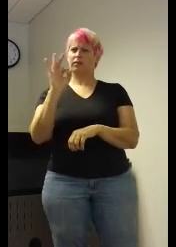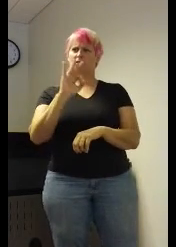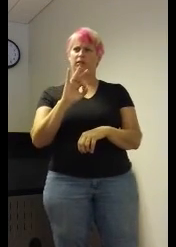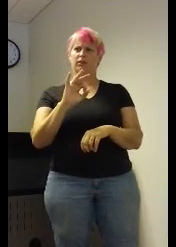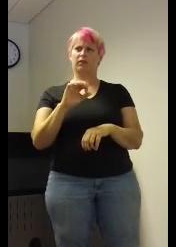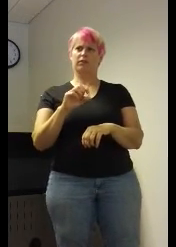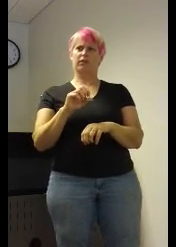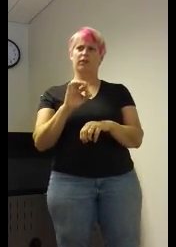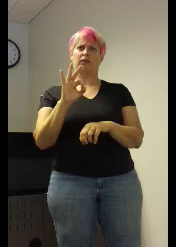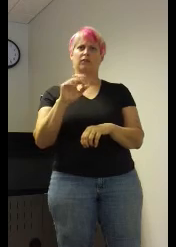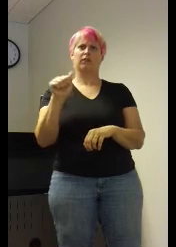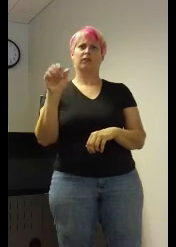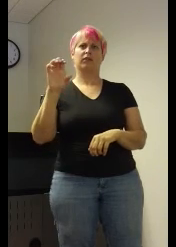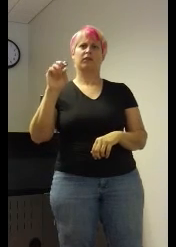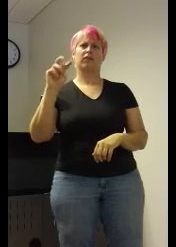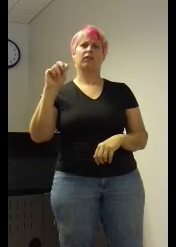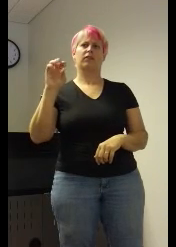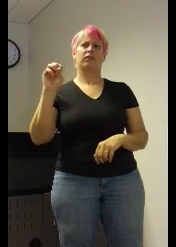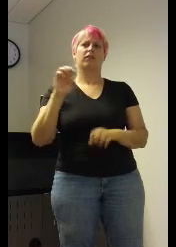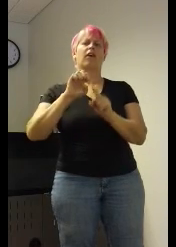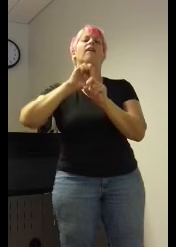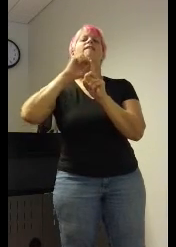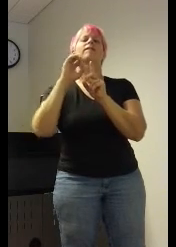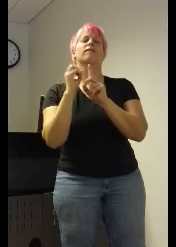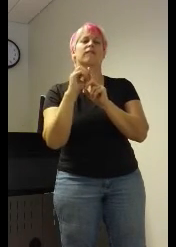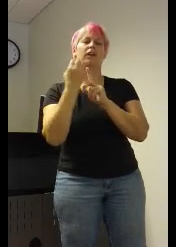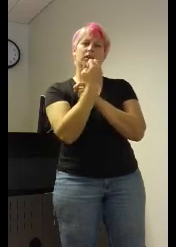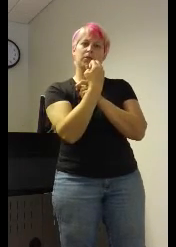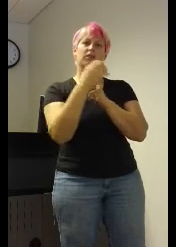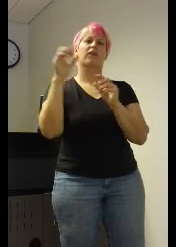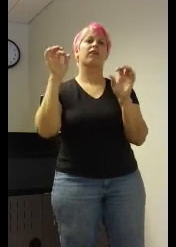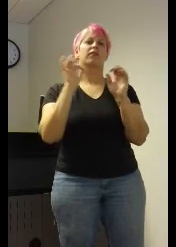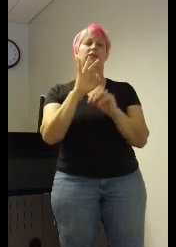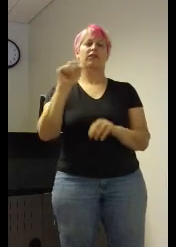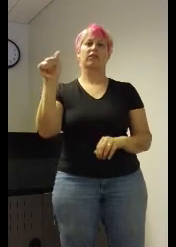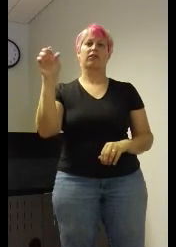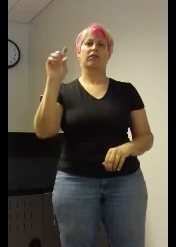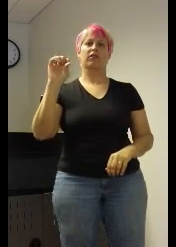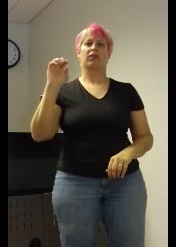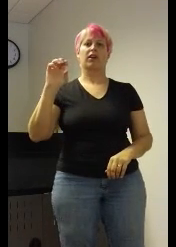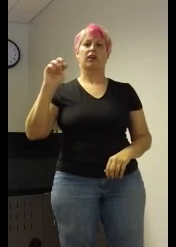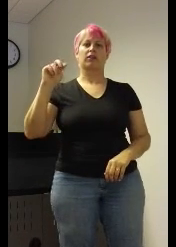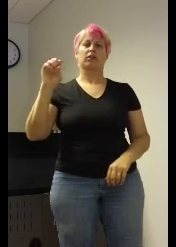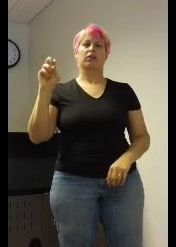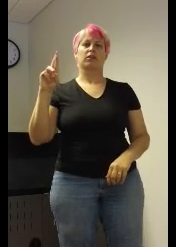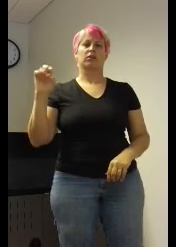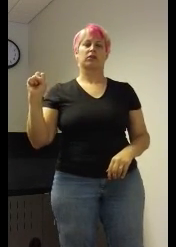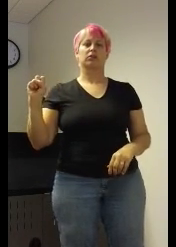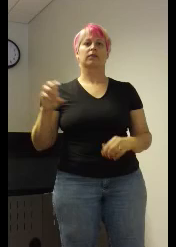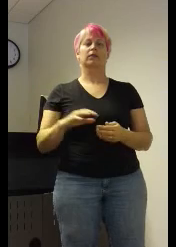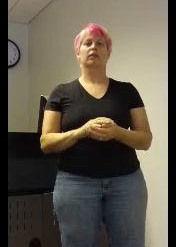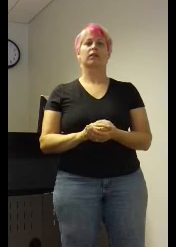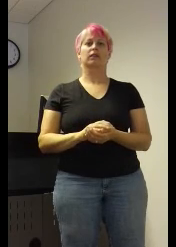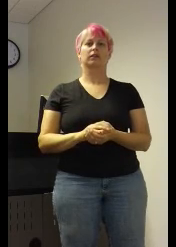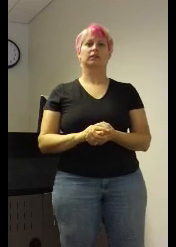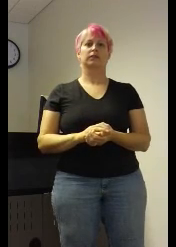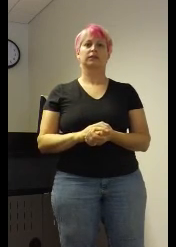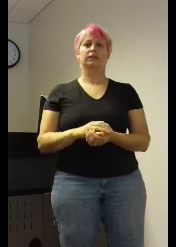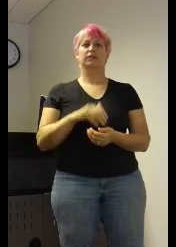incidence. And if you look at it, we didn't used to use pesticides before. Artificial food colorings could have